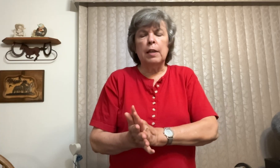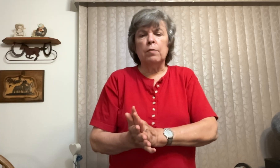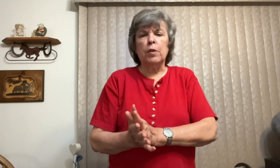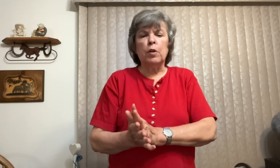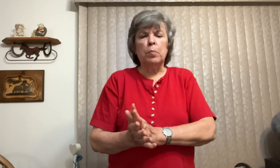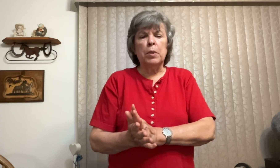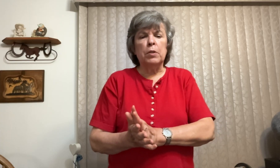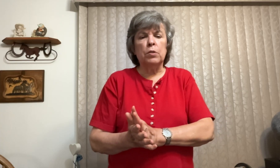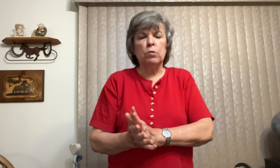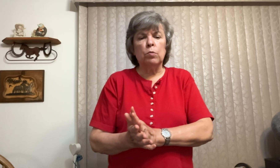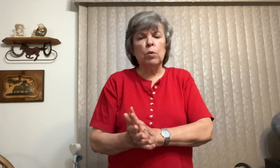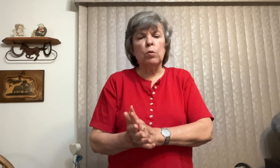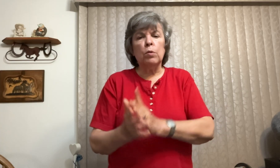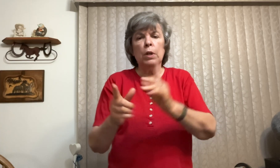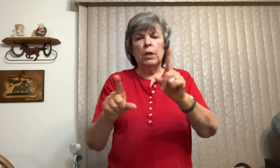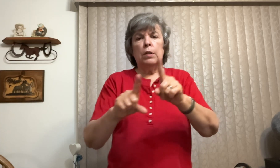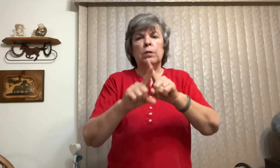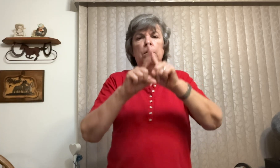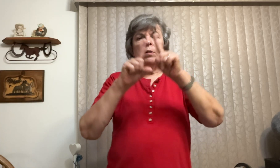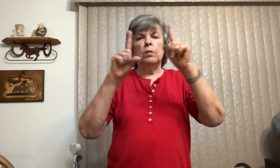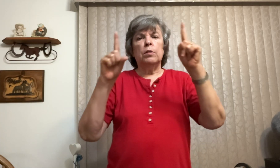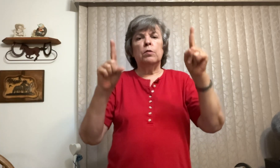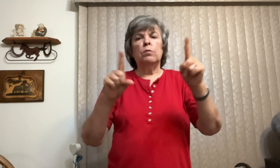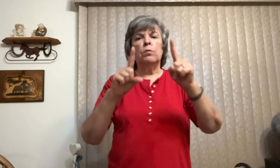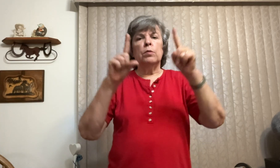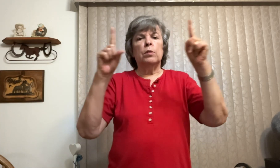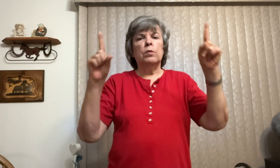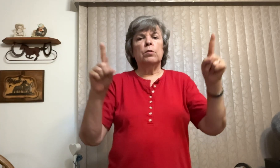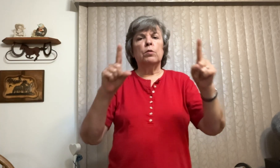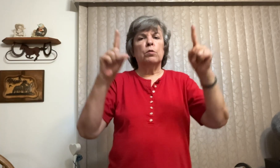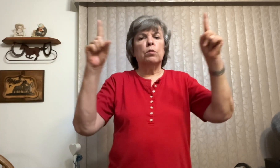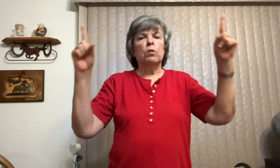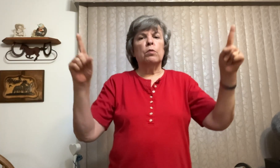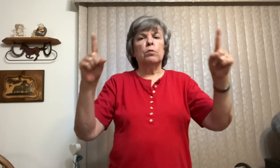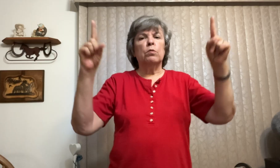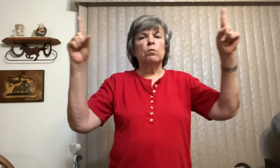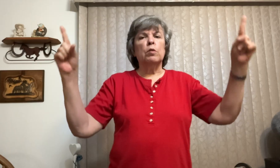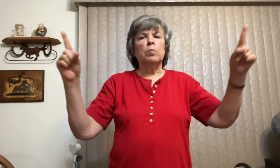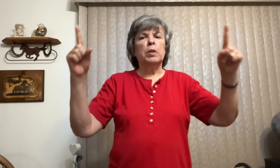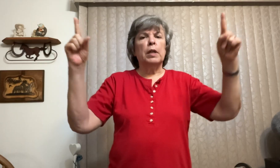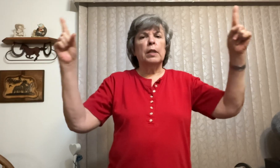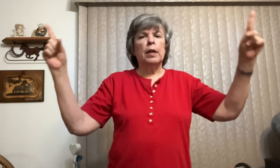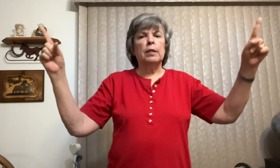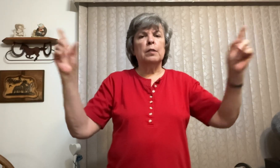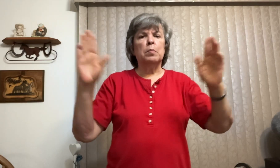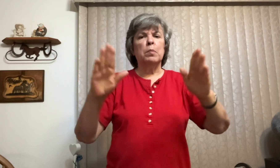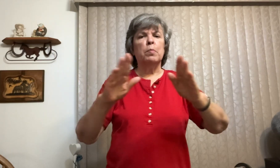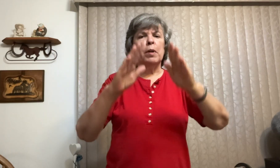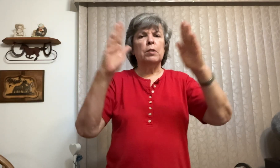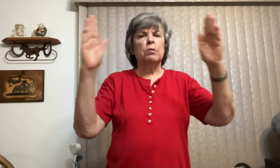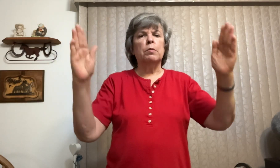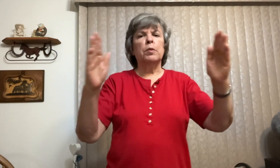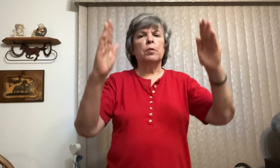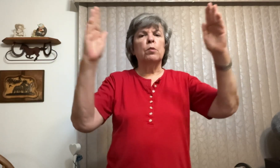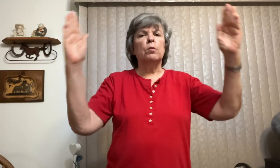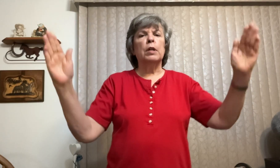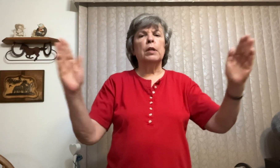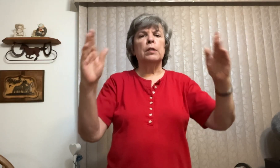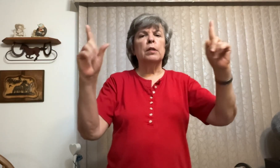for open the scroll, you do your scroll open like that. Some people might do it with the whole hand,